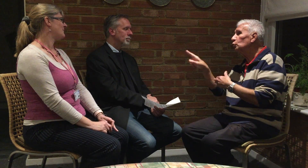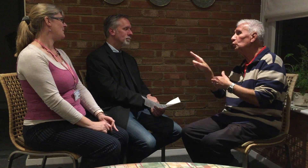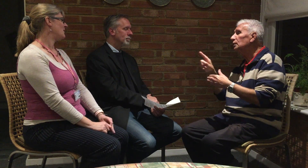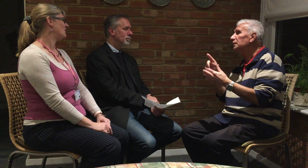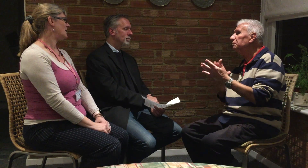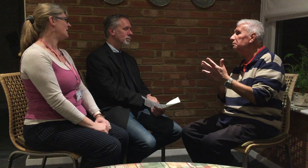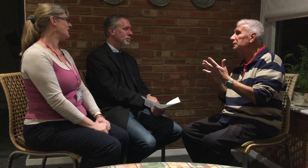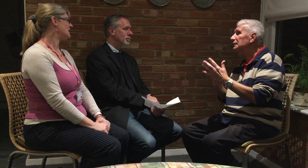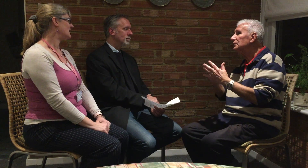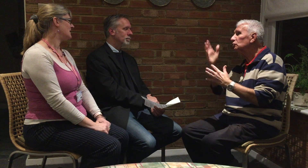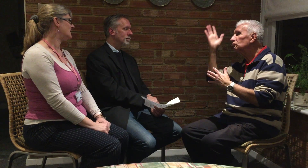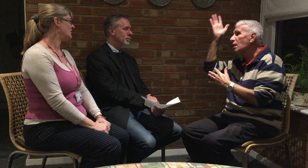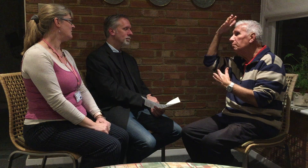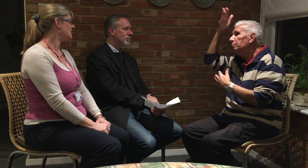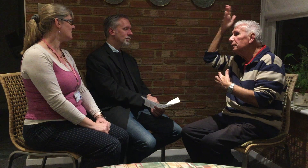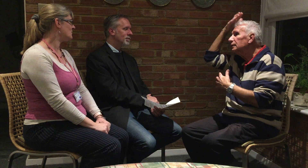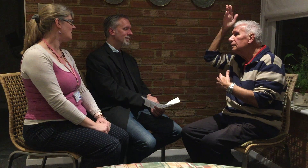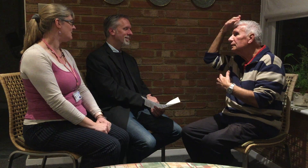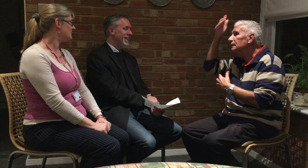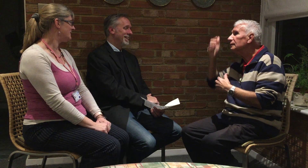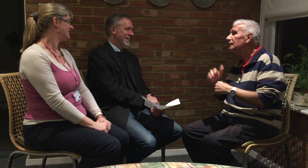Maybe you could write a nice letter to Mr. Trump.